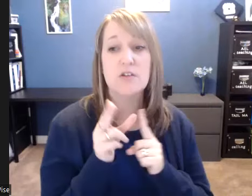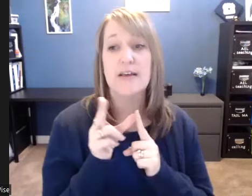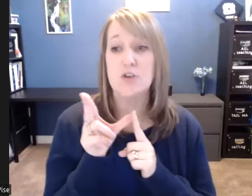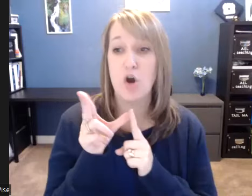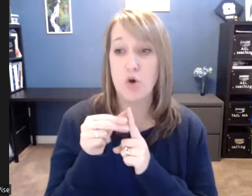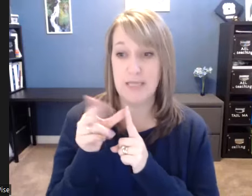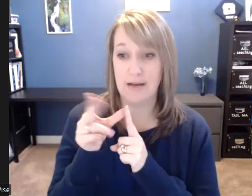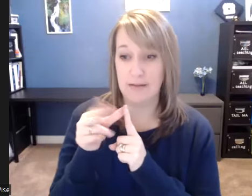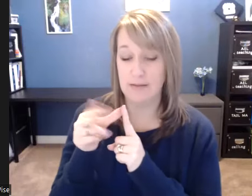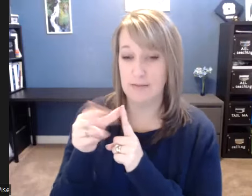that's hotel.